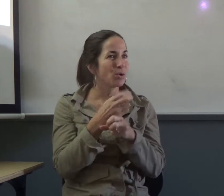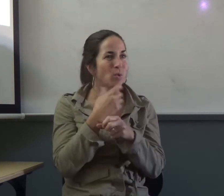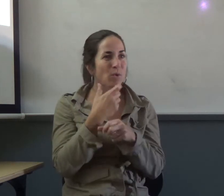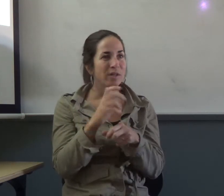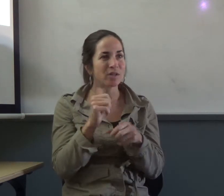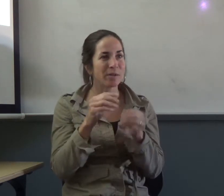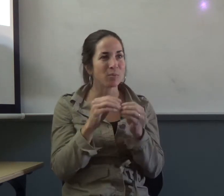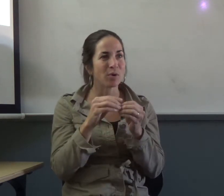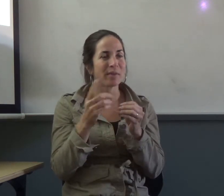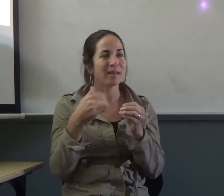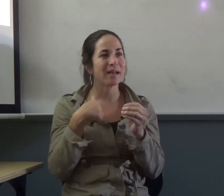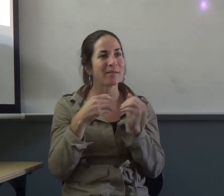something.